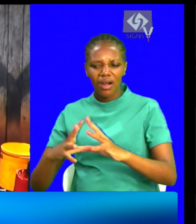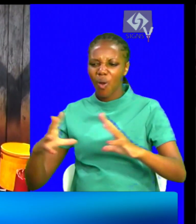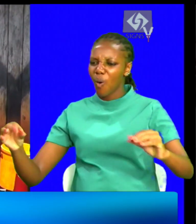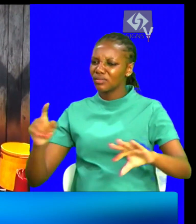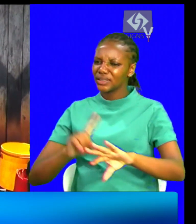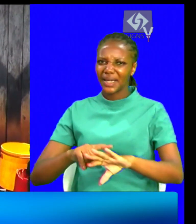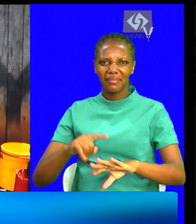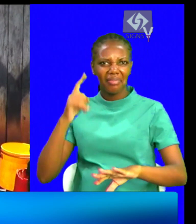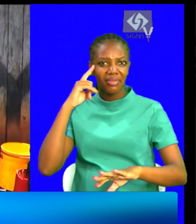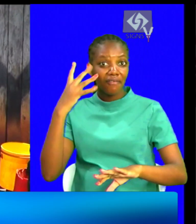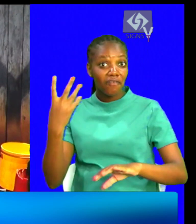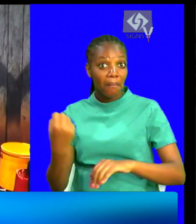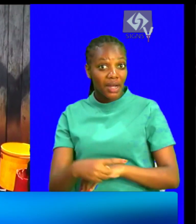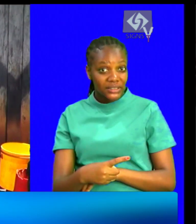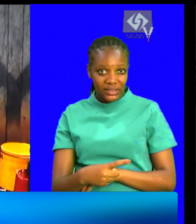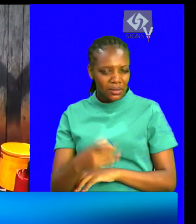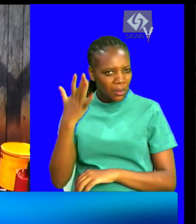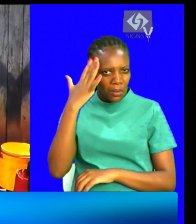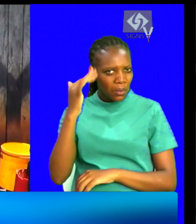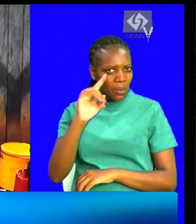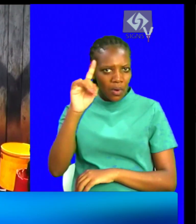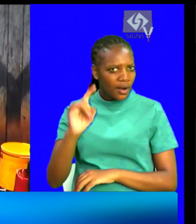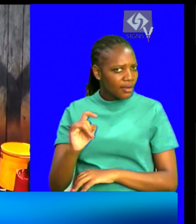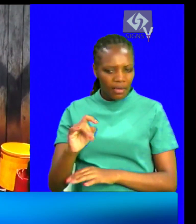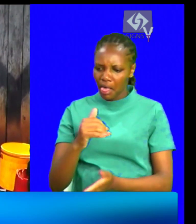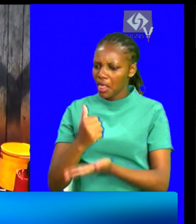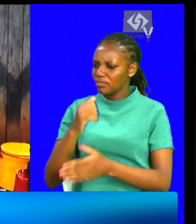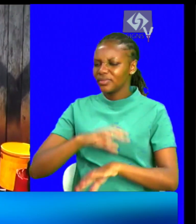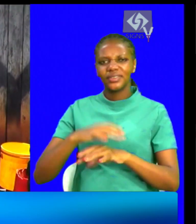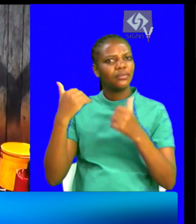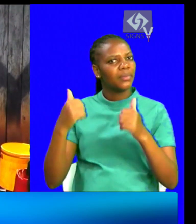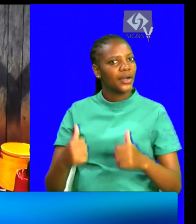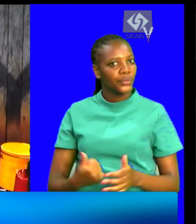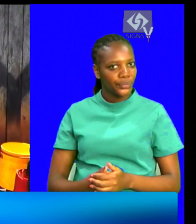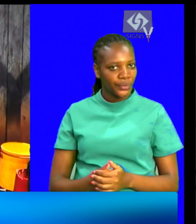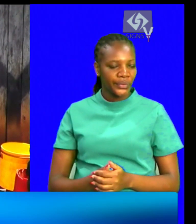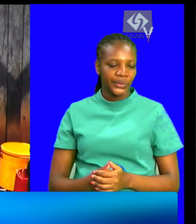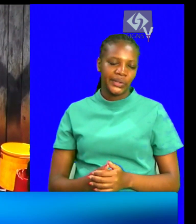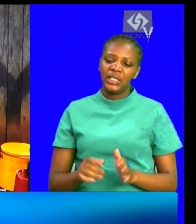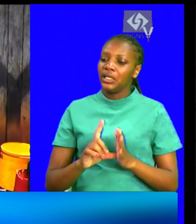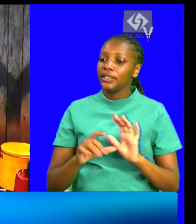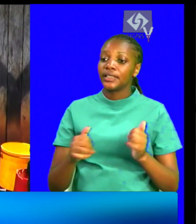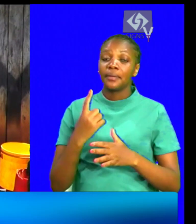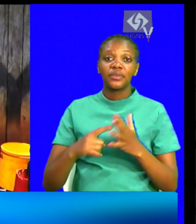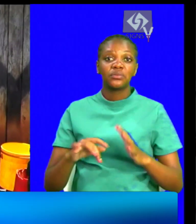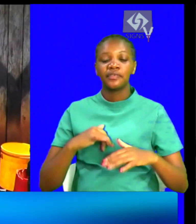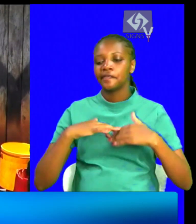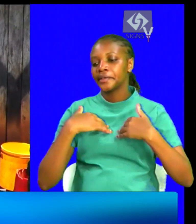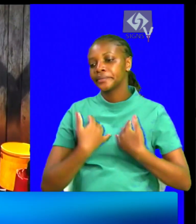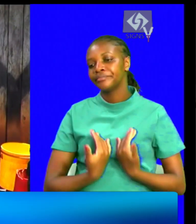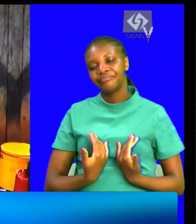hivyo? Mingapi? Miezi minne bila kusaidiwa. Tukafika